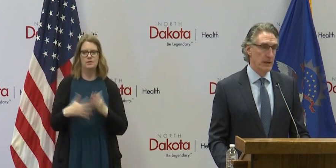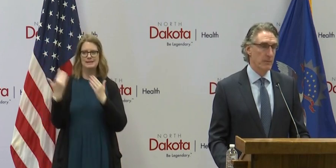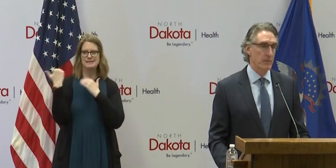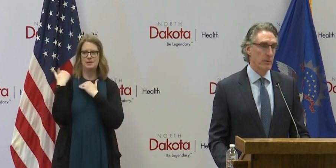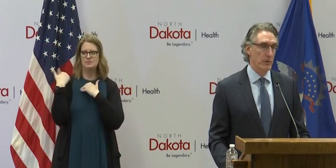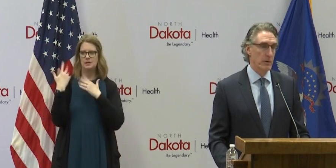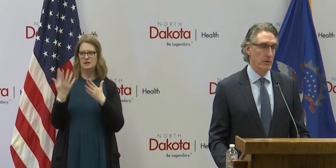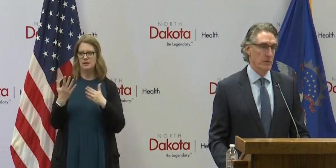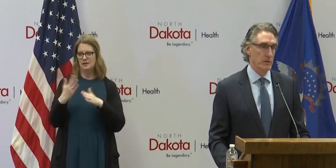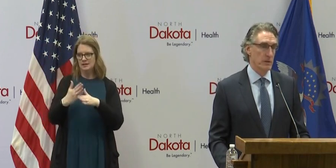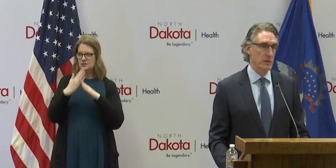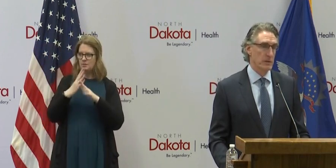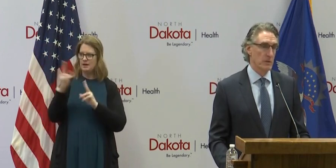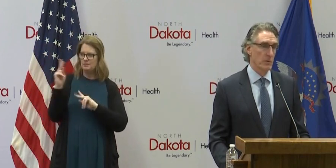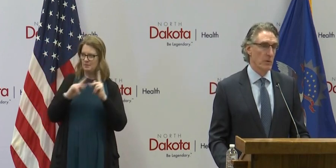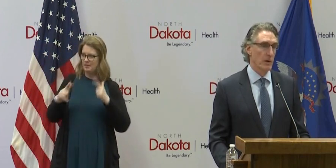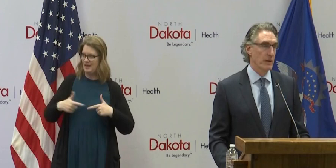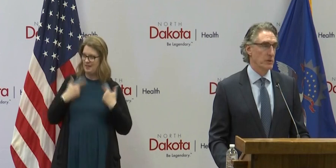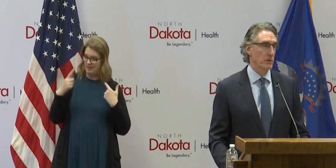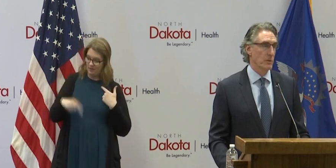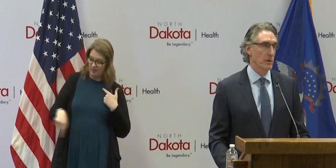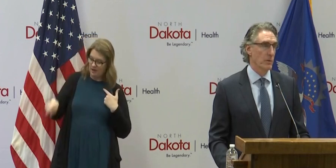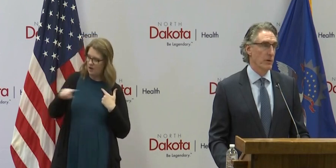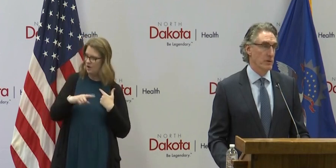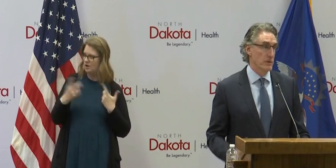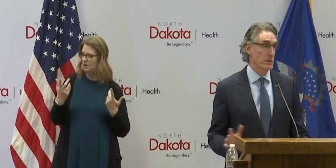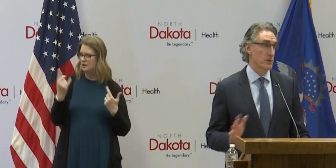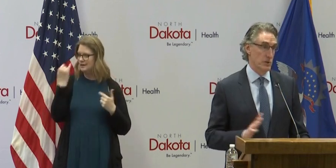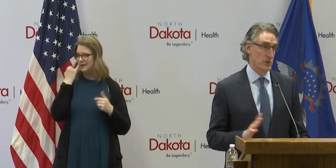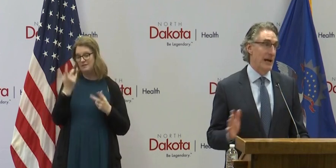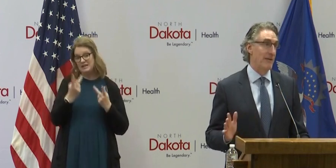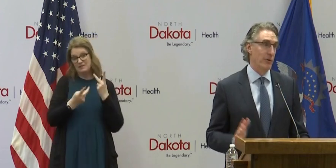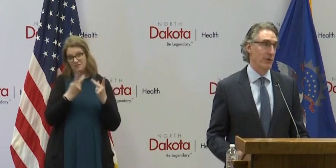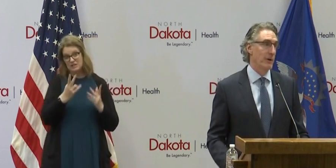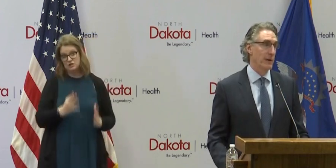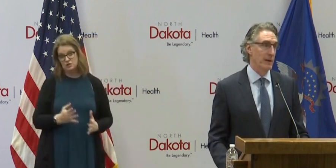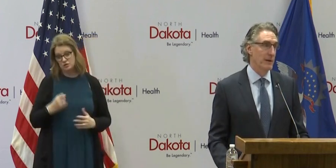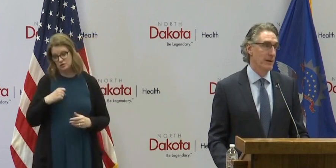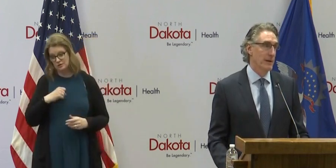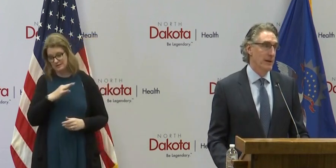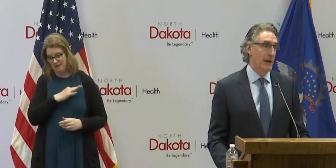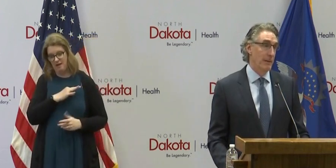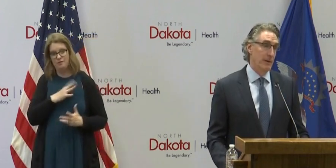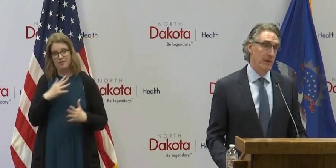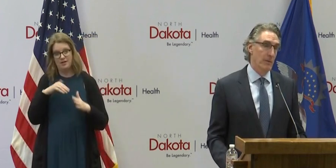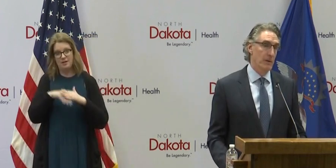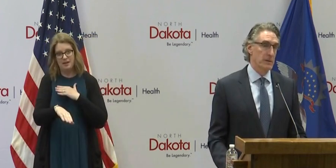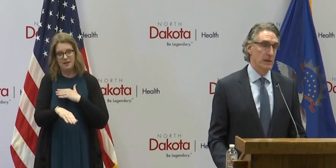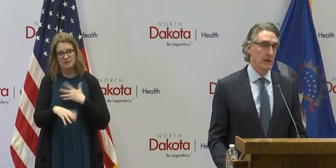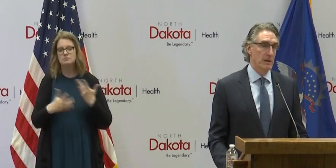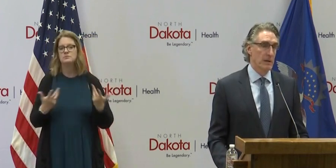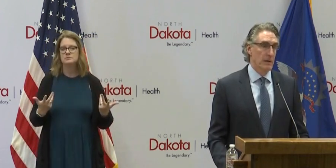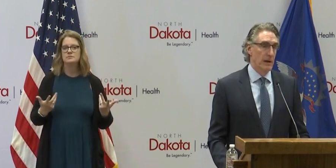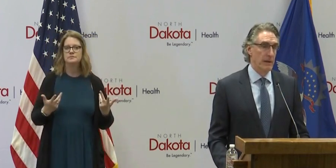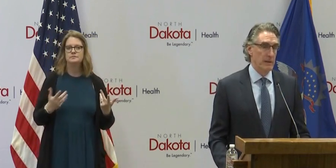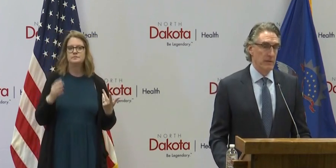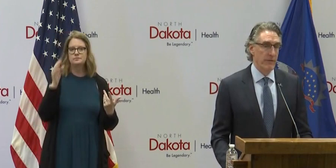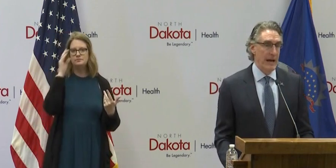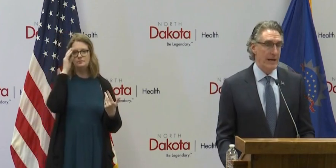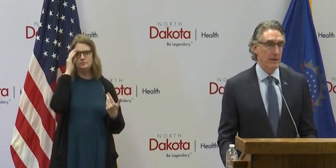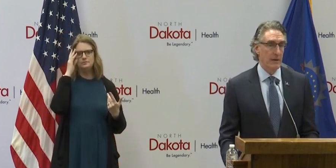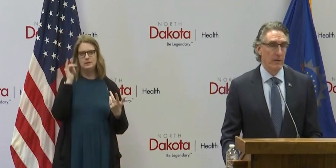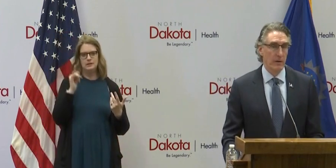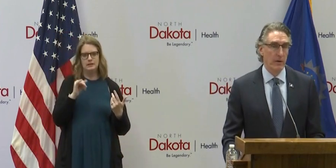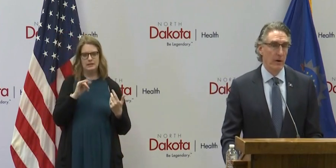responsibility to protect the people that are in those facilities, and we want to make sure that whether it's visitors or staff when they're coming in, I mean, you know, I think